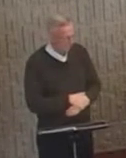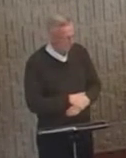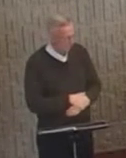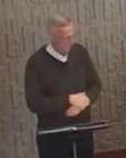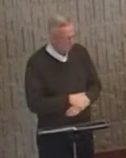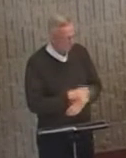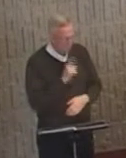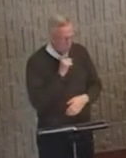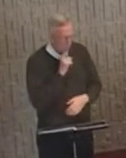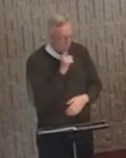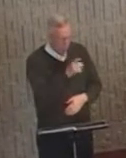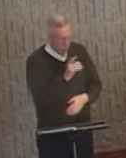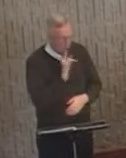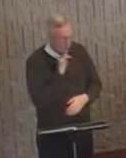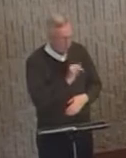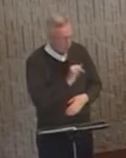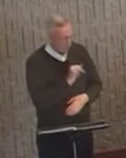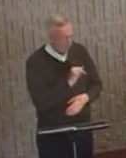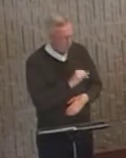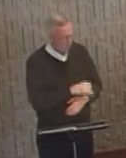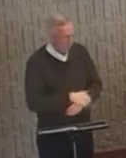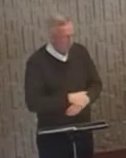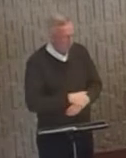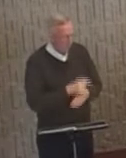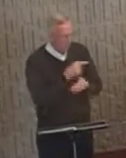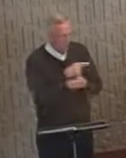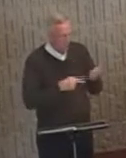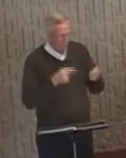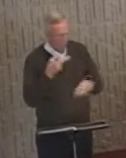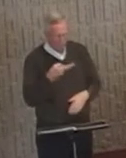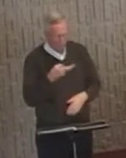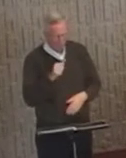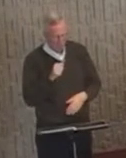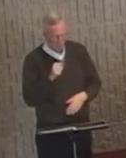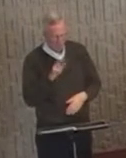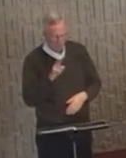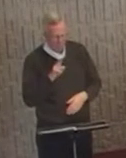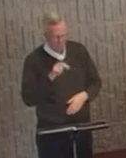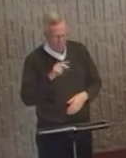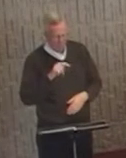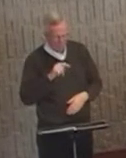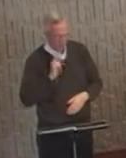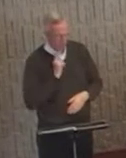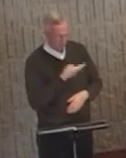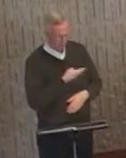The truth is that what haunts us is what haunted him.